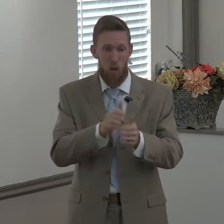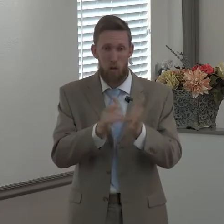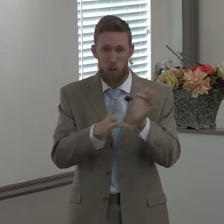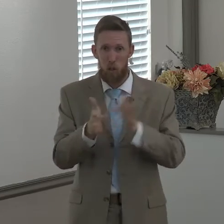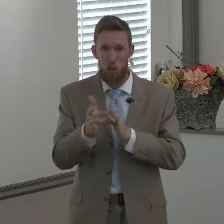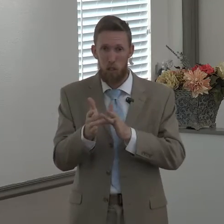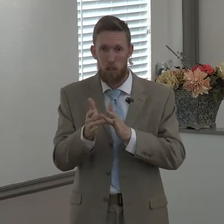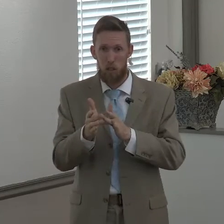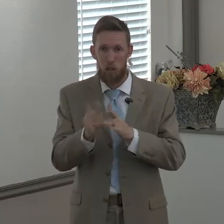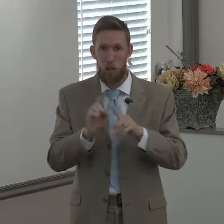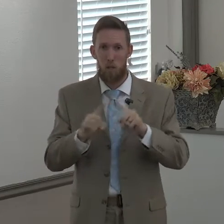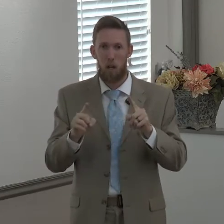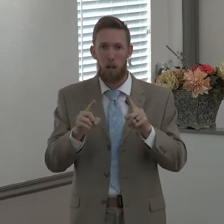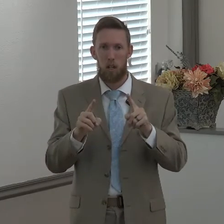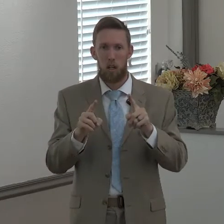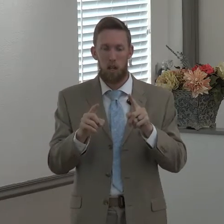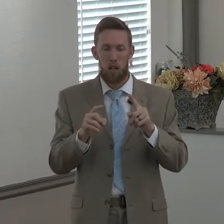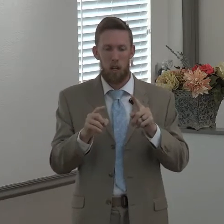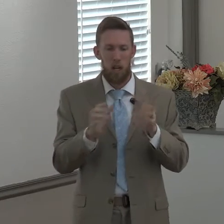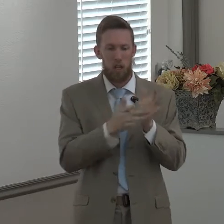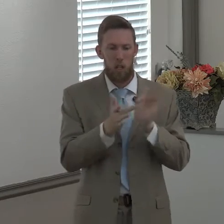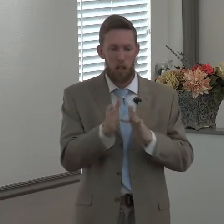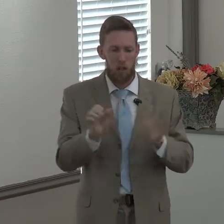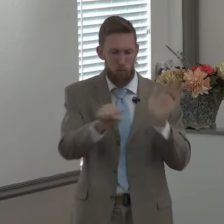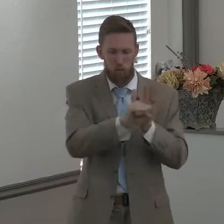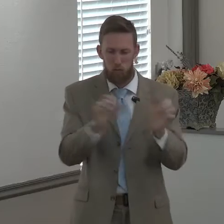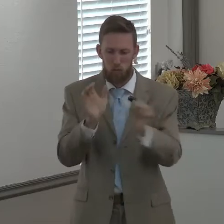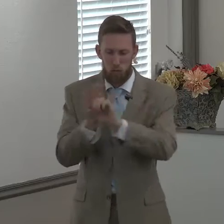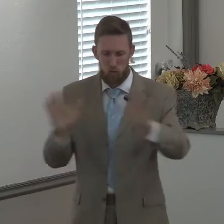the Savior's been crucified.